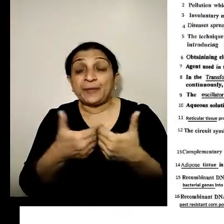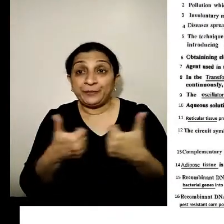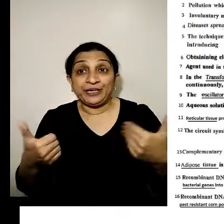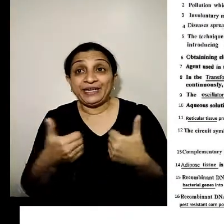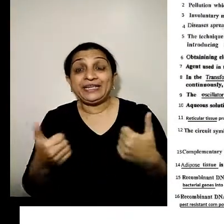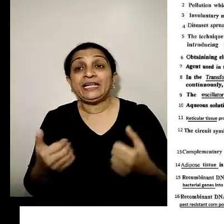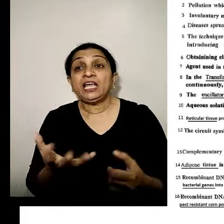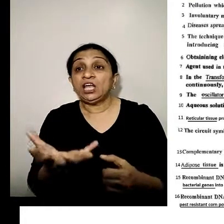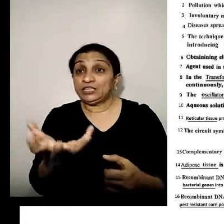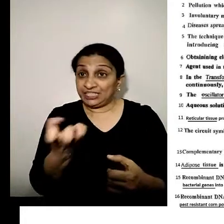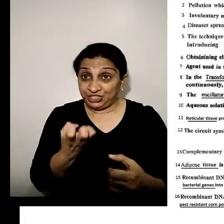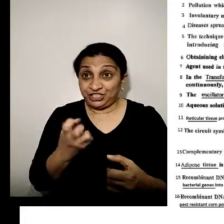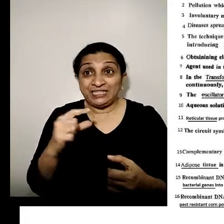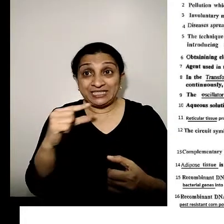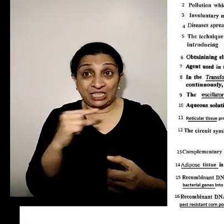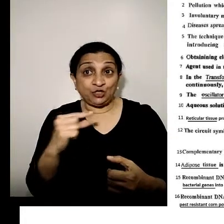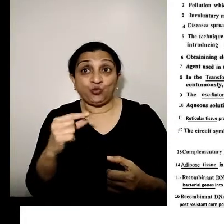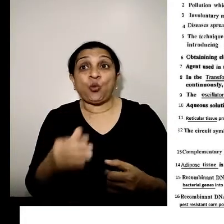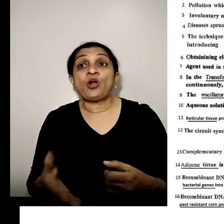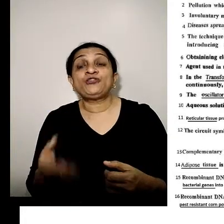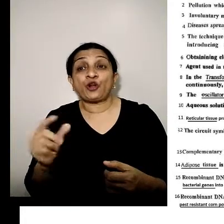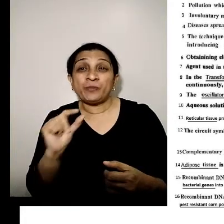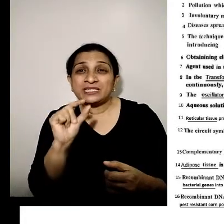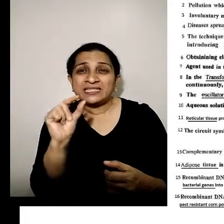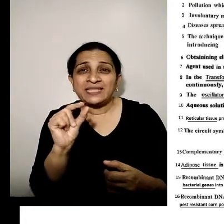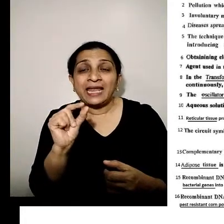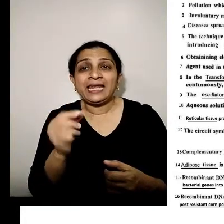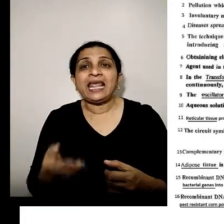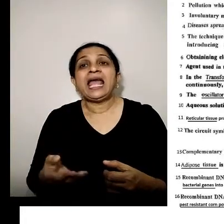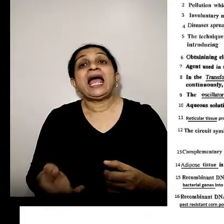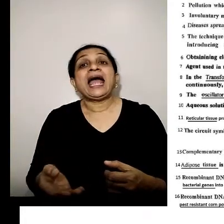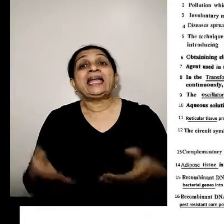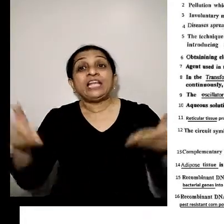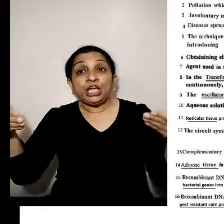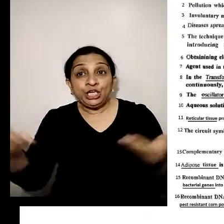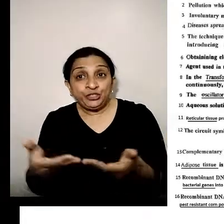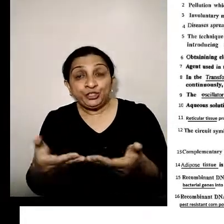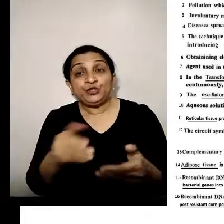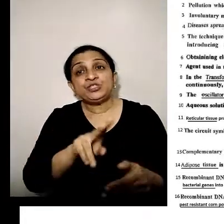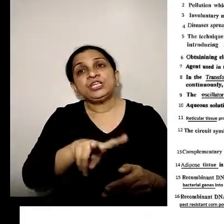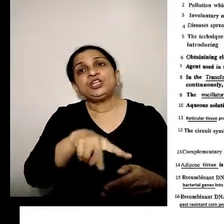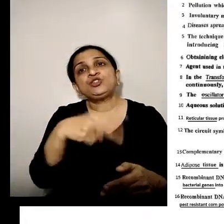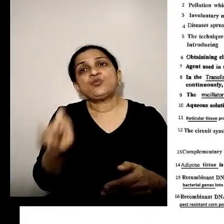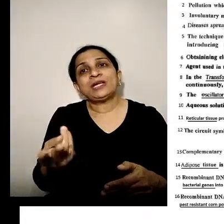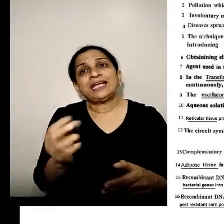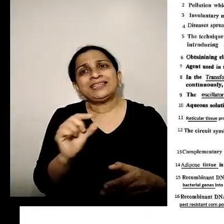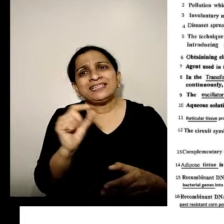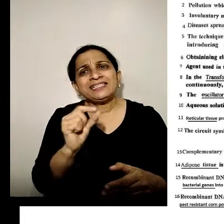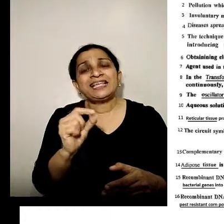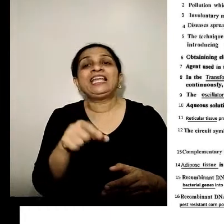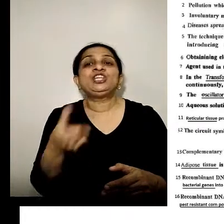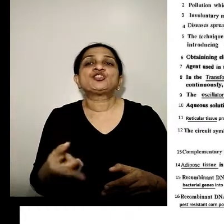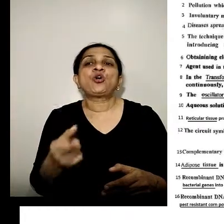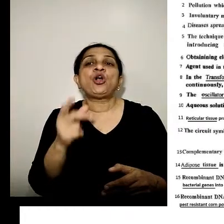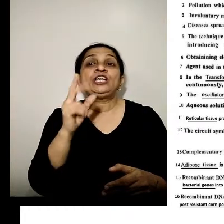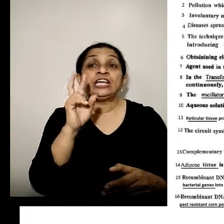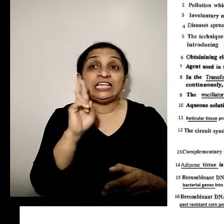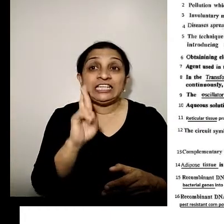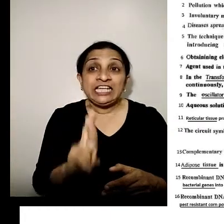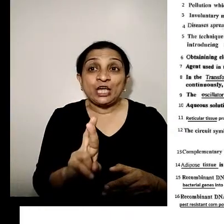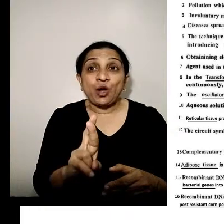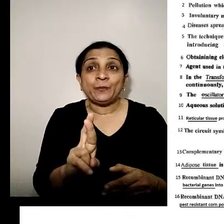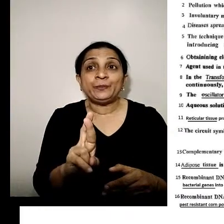of separating the genes that you want from a cell and introducing into another cell is